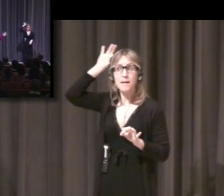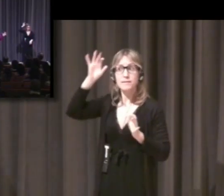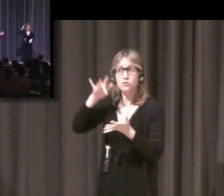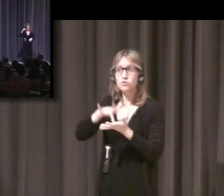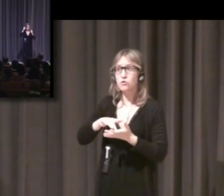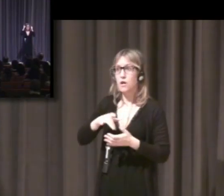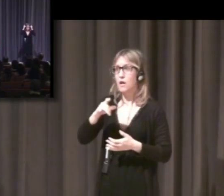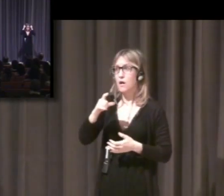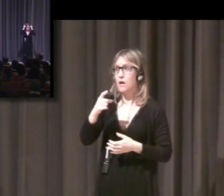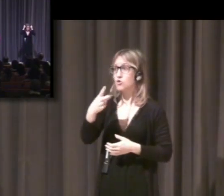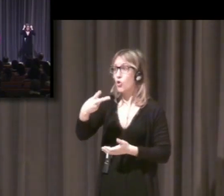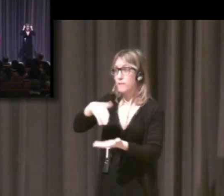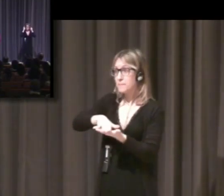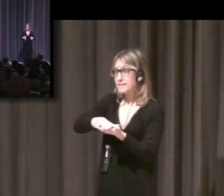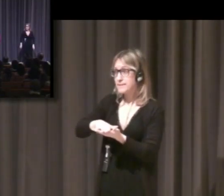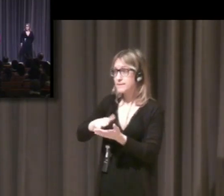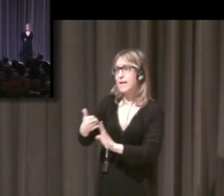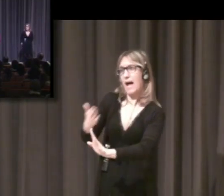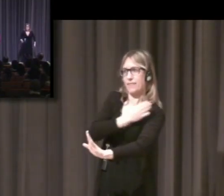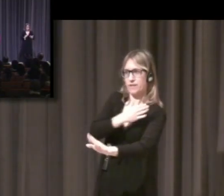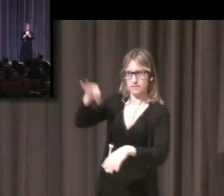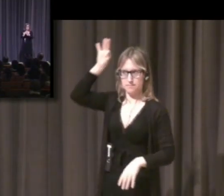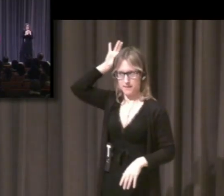of all of these thousands of kids,